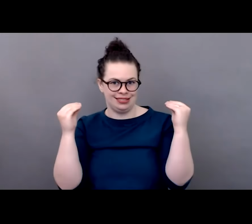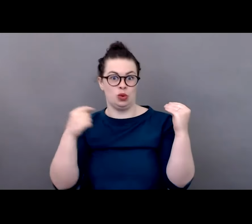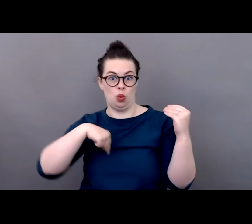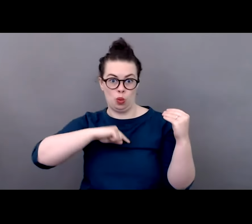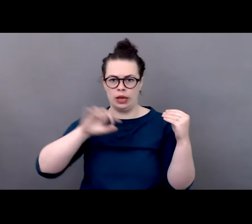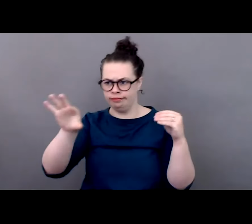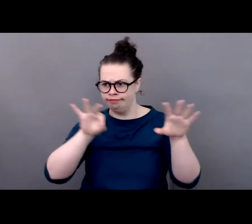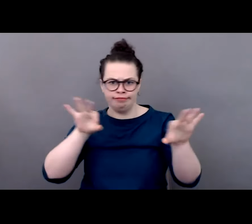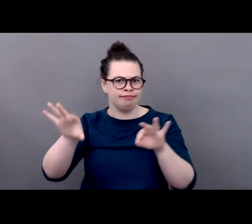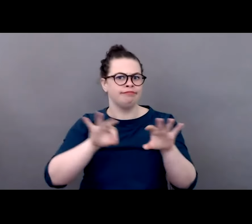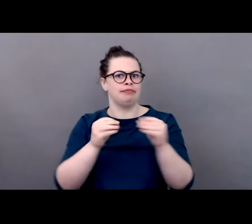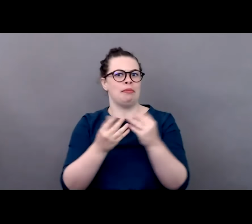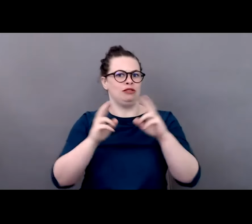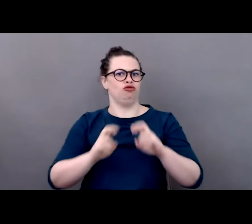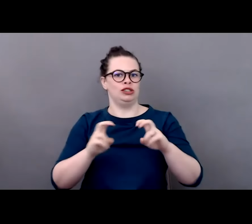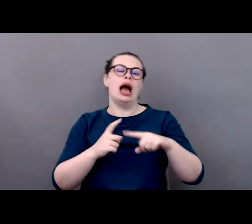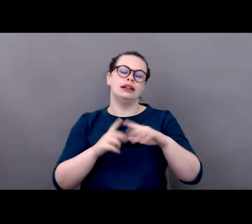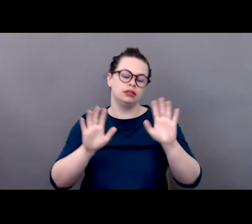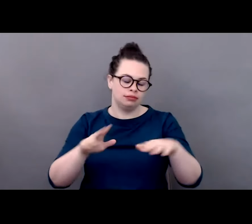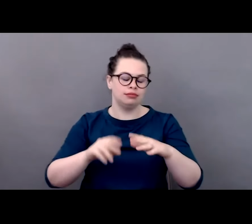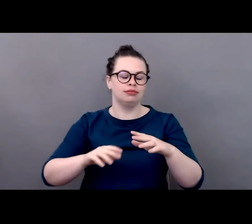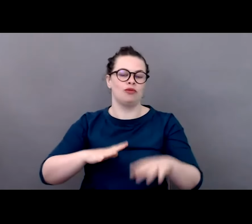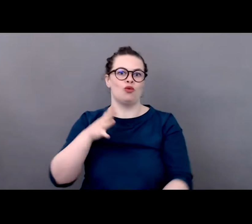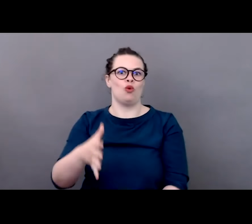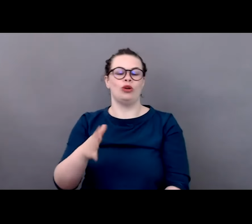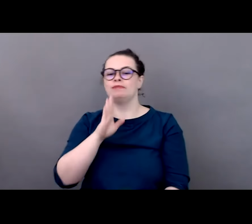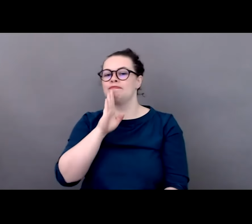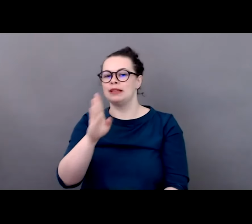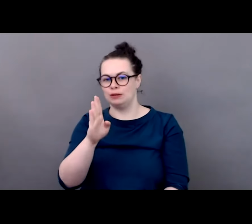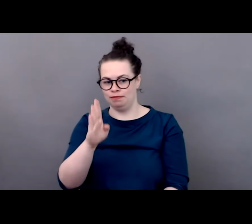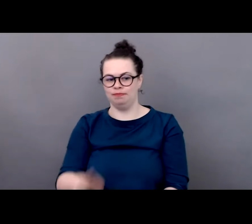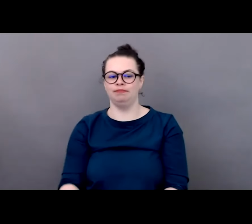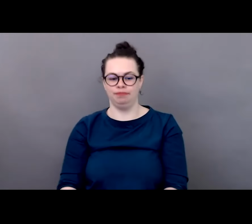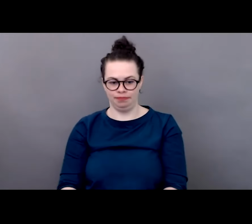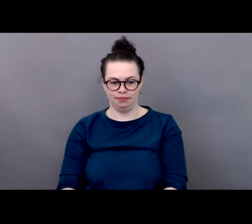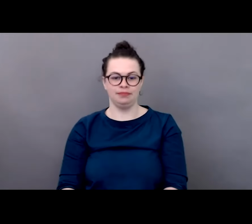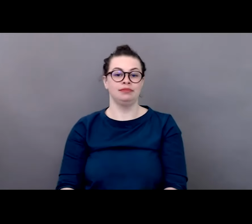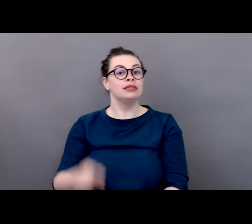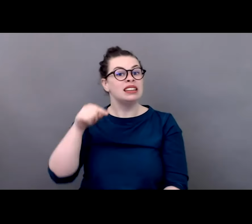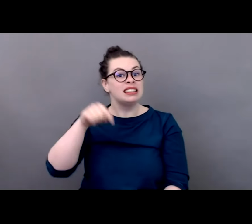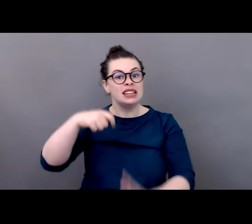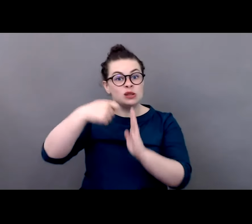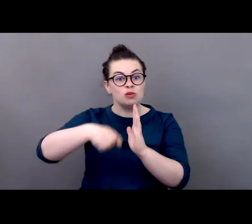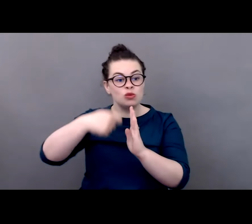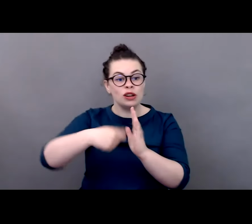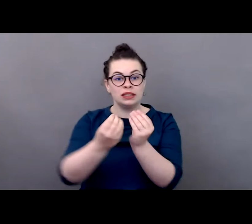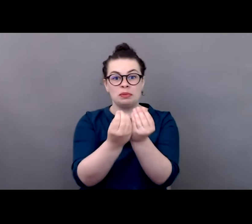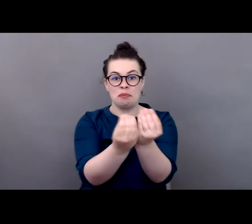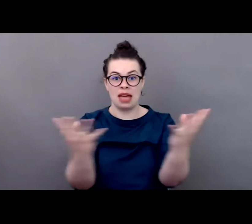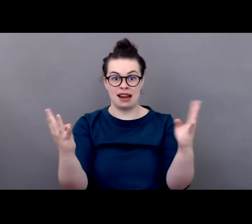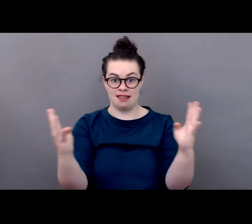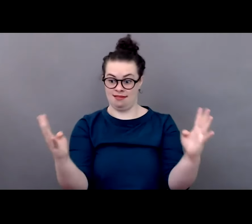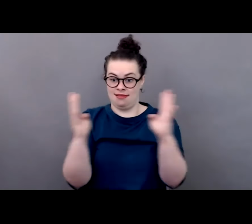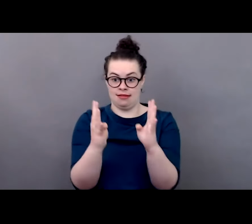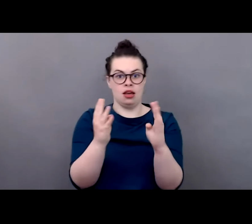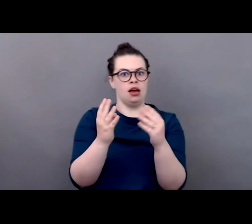and of course from Belgium. So in this project, we are working as academics and non-academics